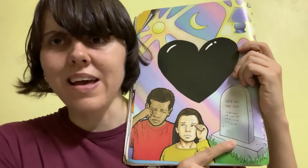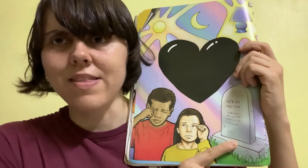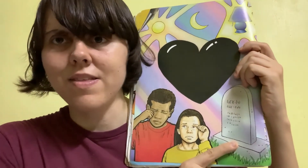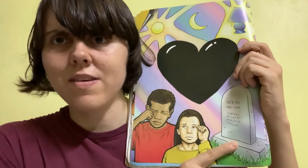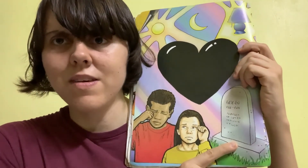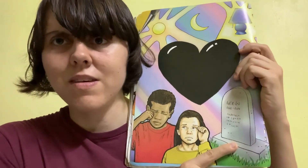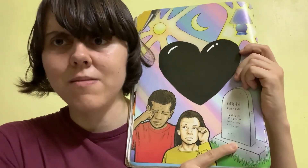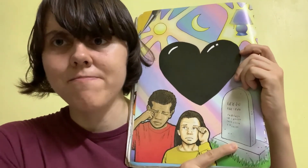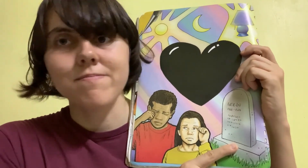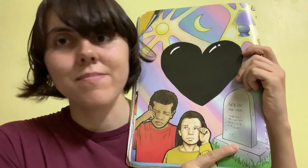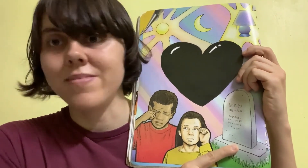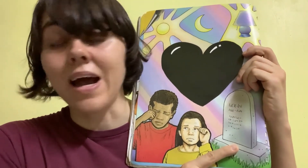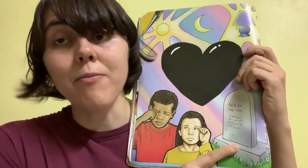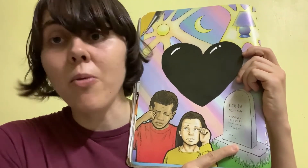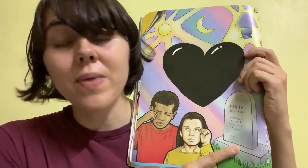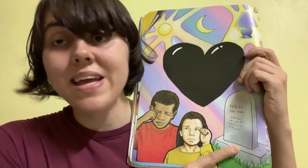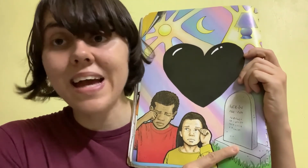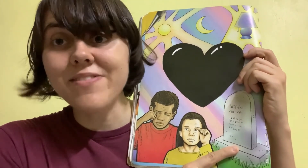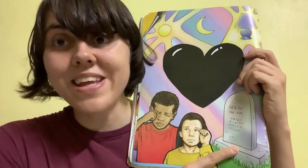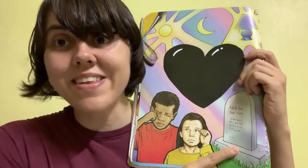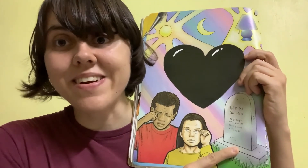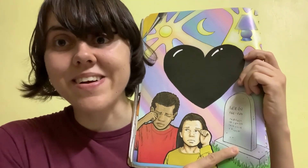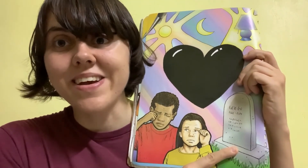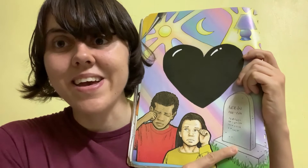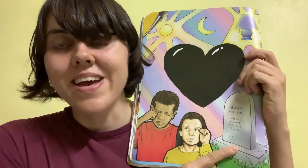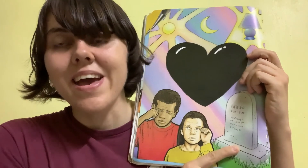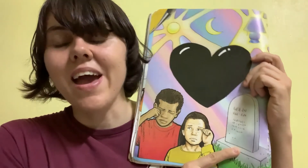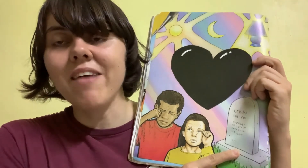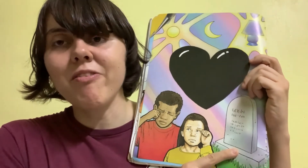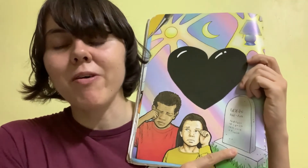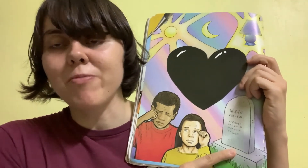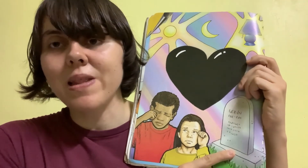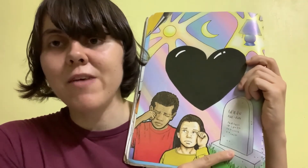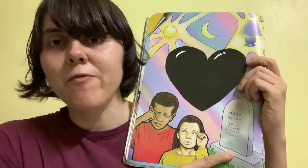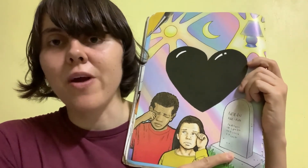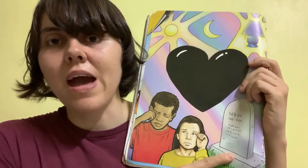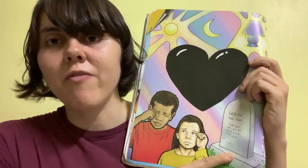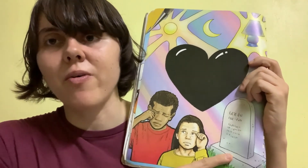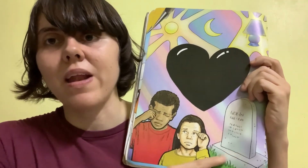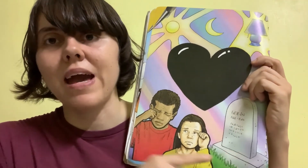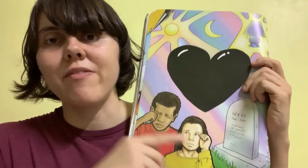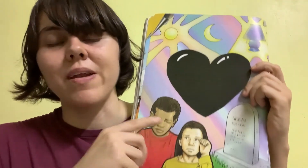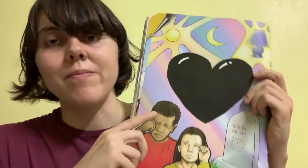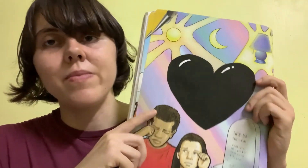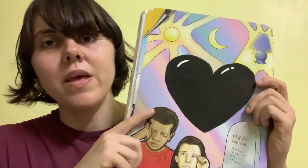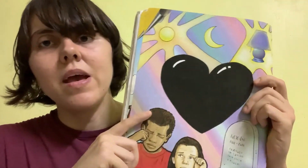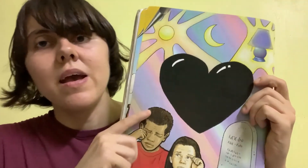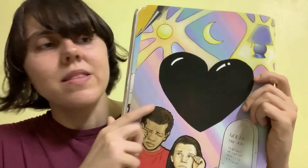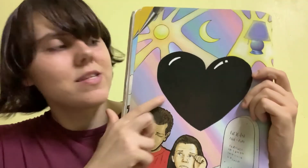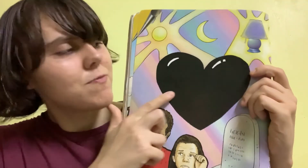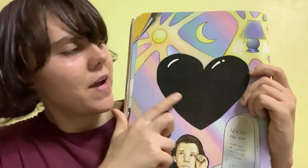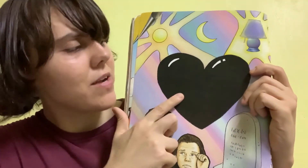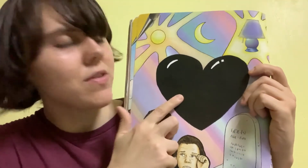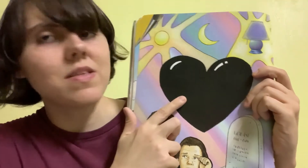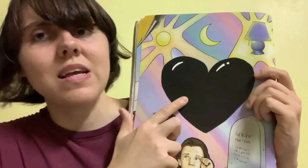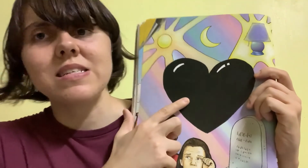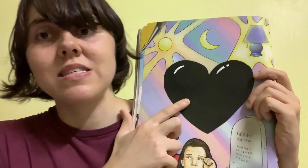death? That won't be in heaven either. Everyone will live forever in heaven. This final thing,